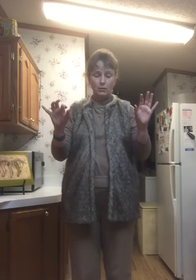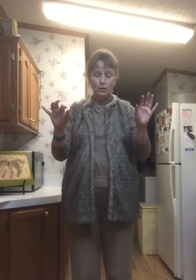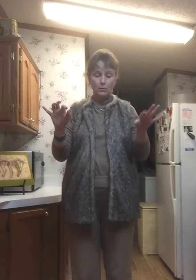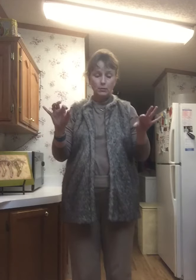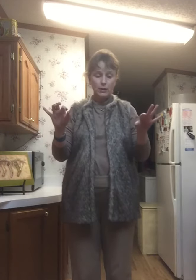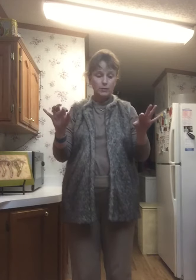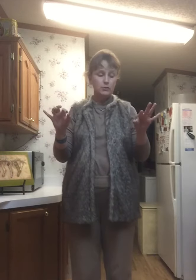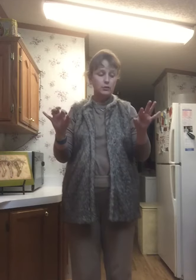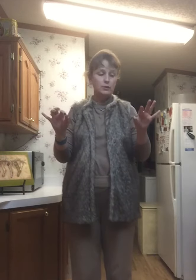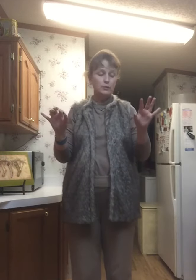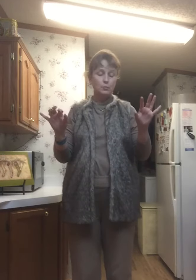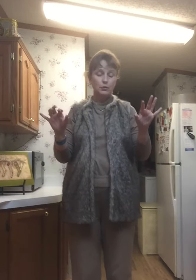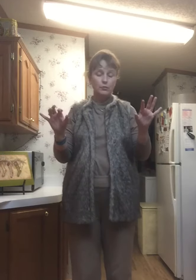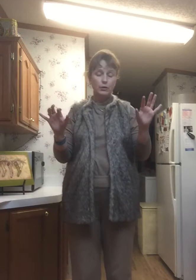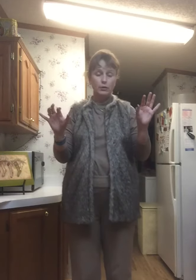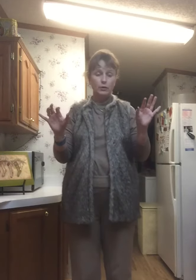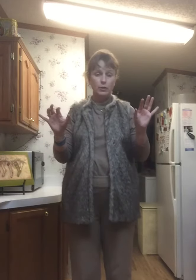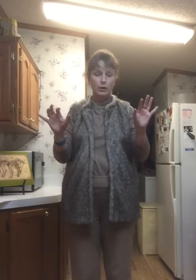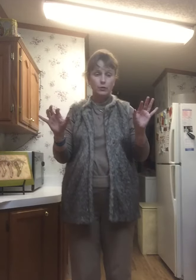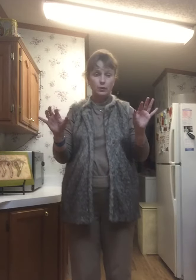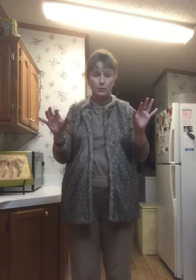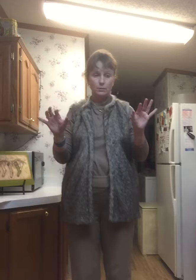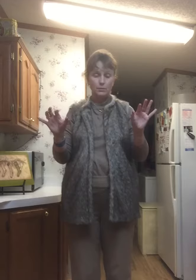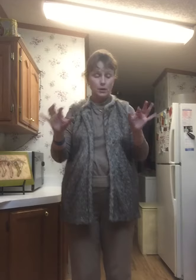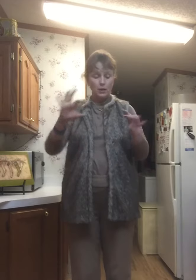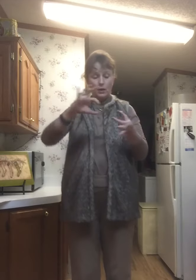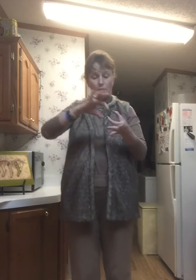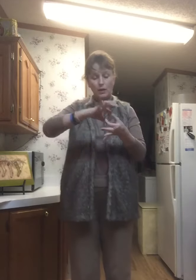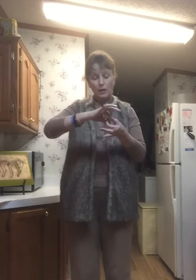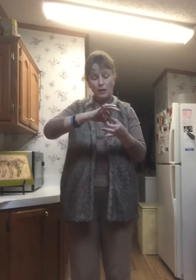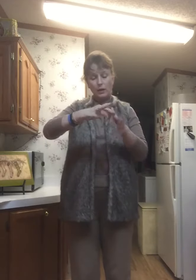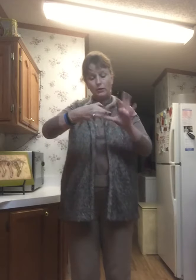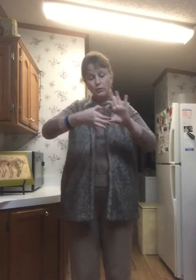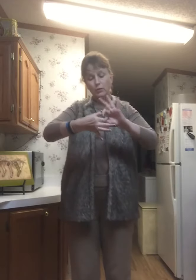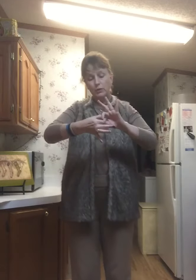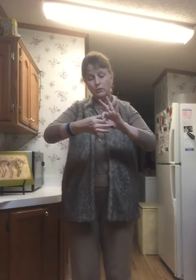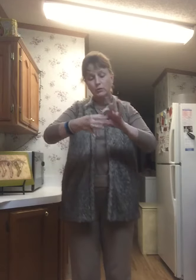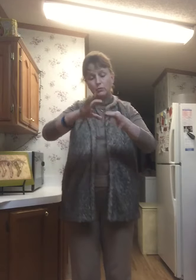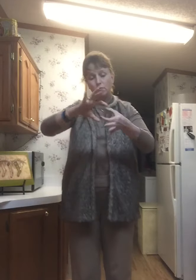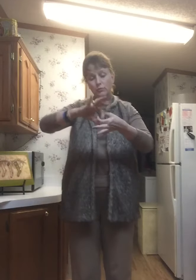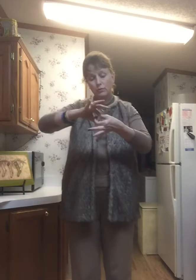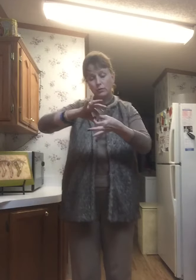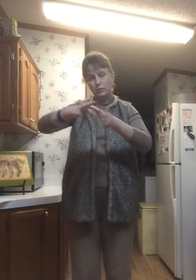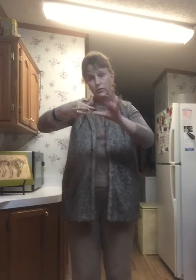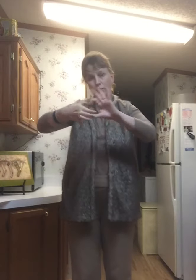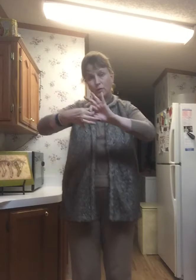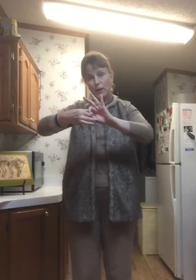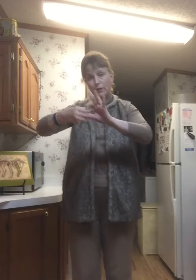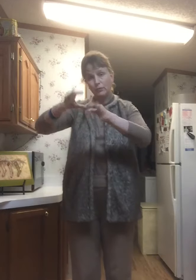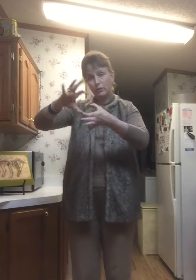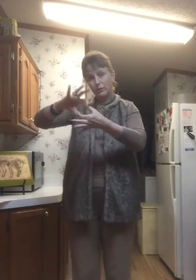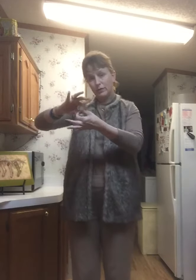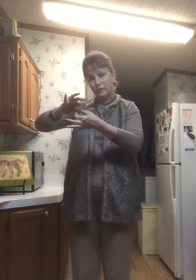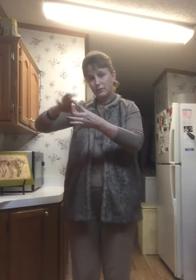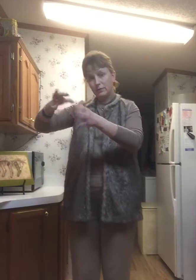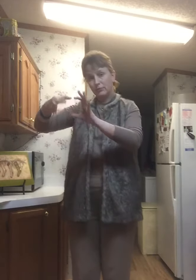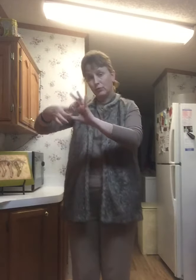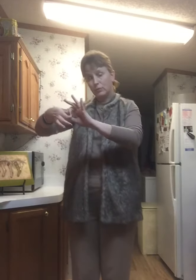on both hands, you're going to take your pointer finger and your thumb, and you're going to go back and forth like this, like you're forming